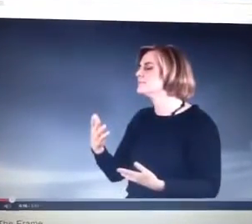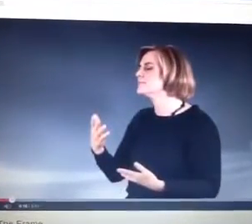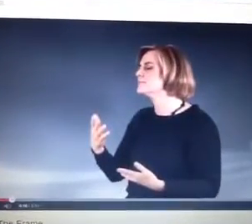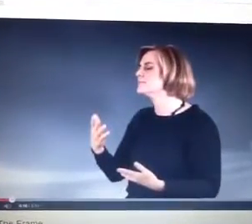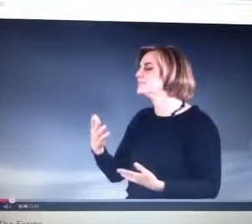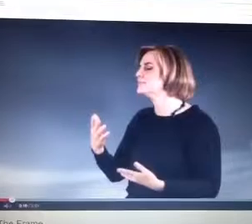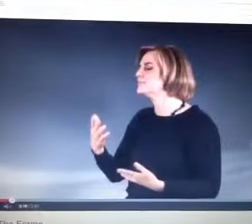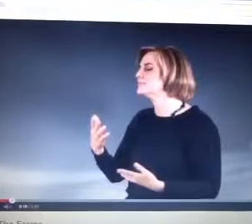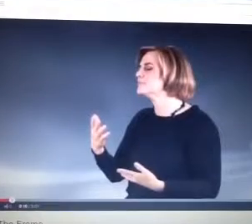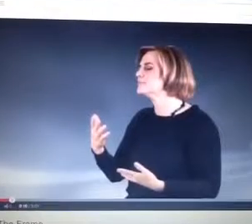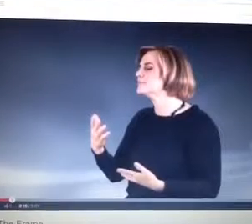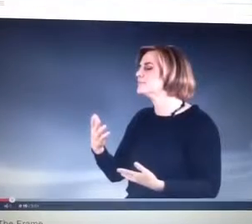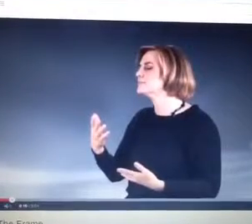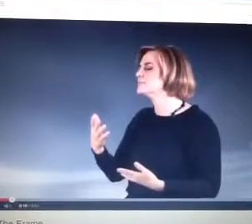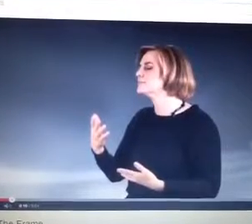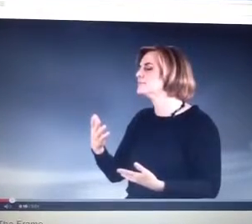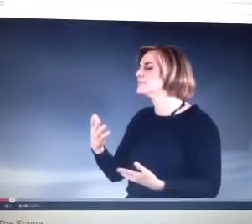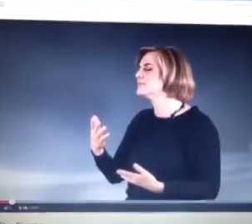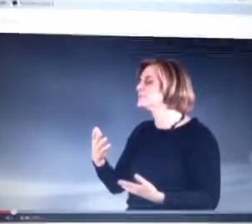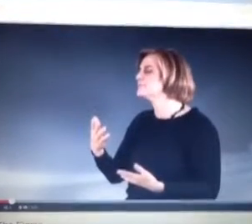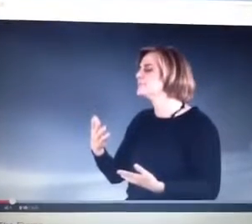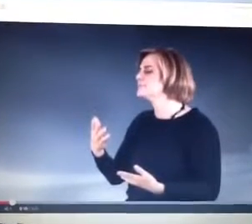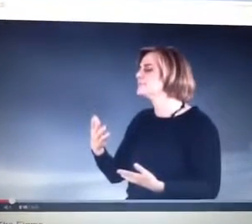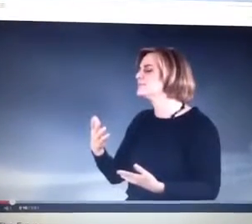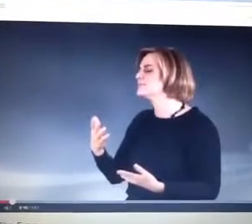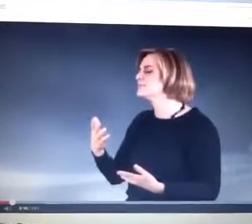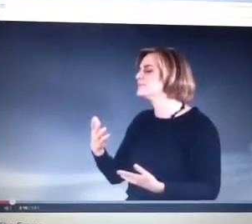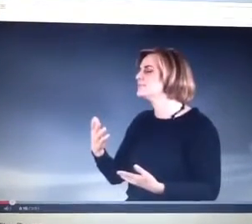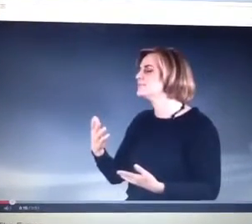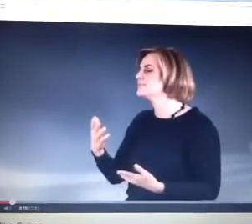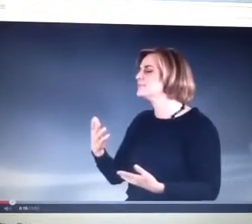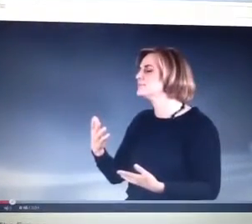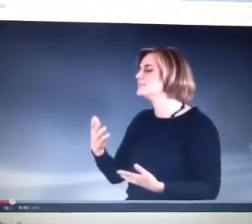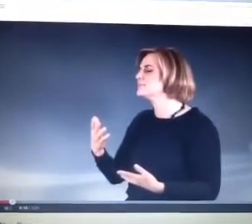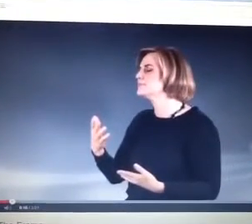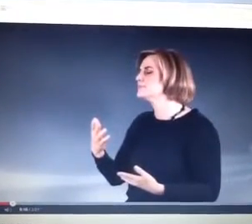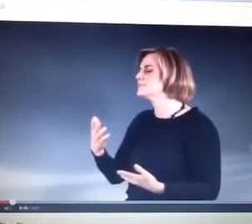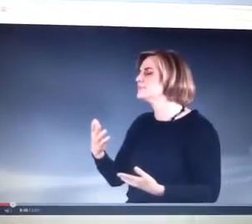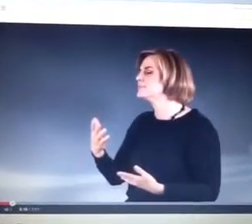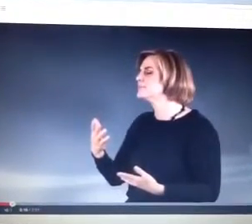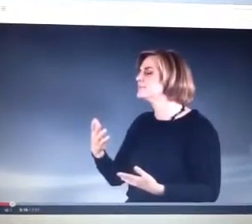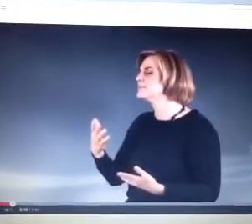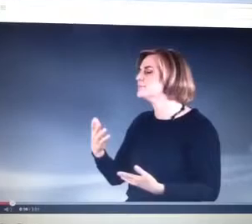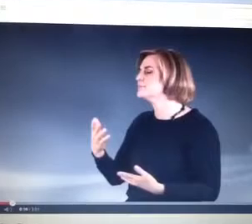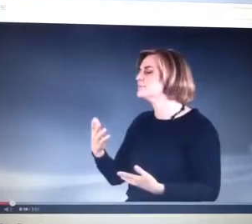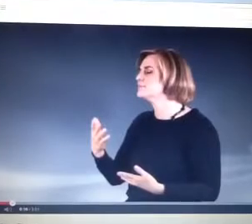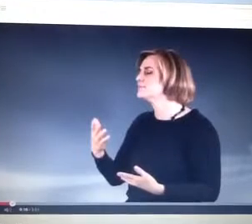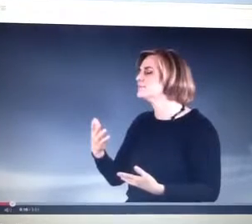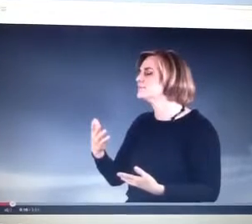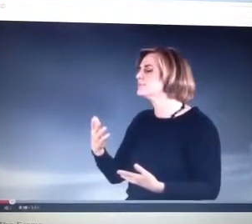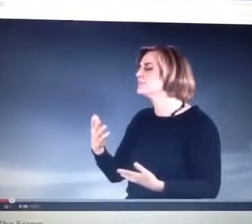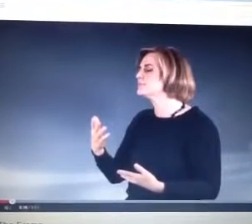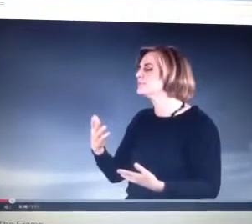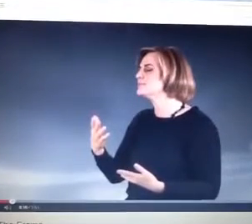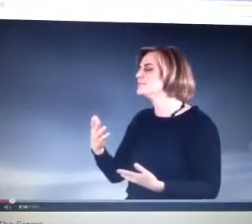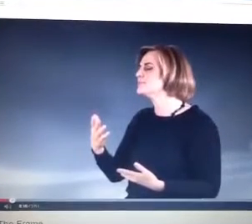My family and I, we're from South Dakota. My husband got a new job in Indiana, so he decided to go ahead, and we decided